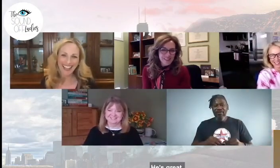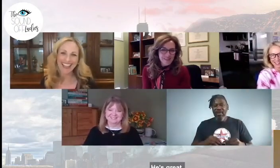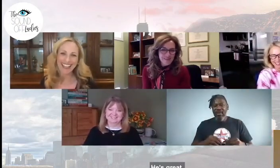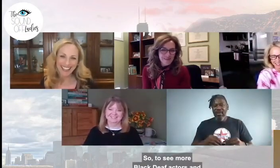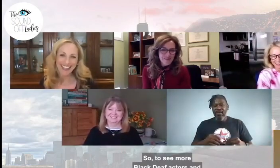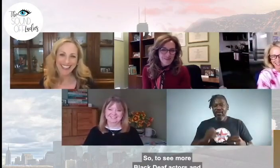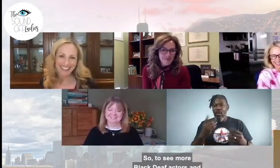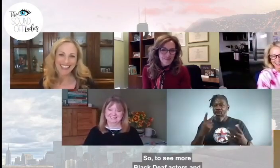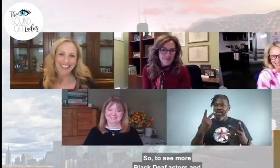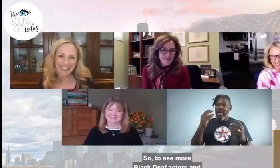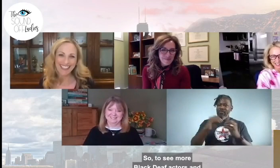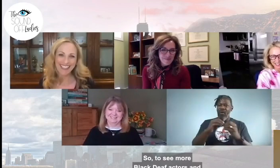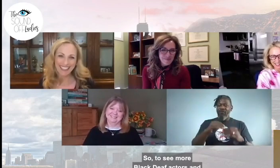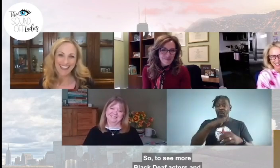great.